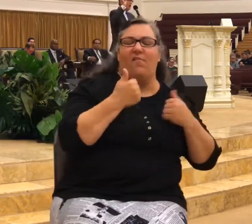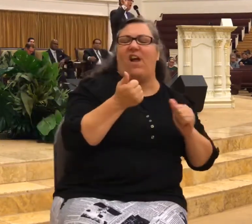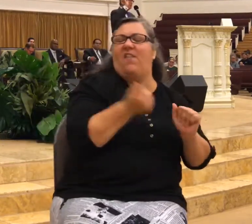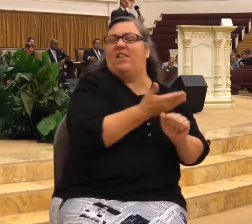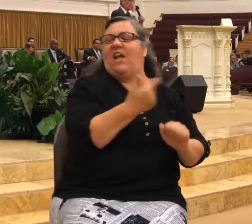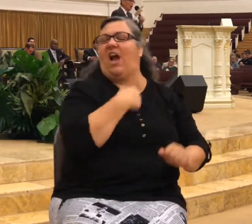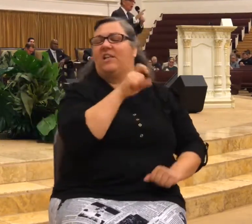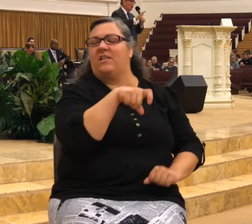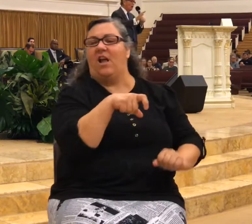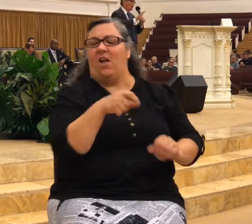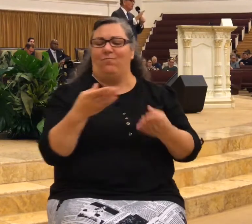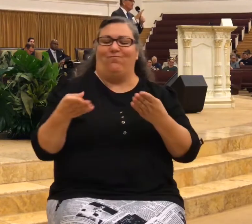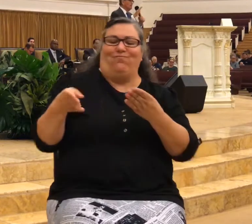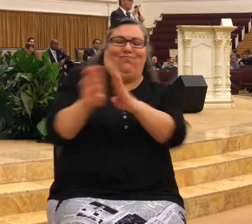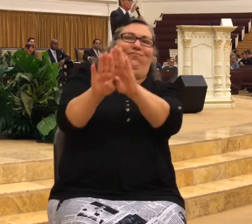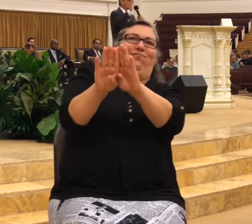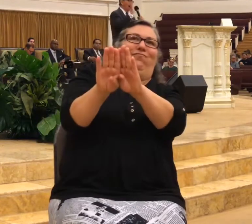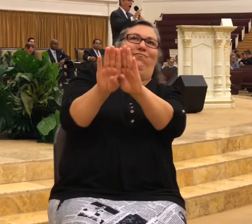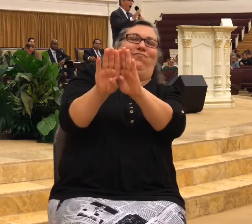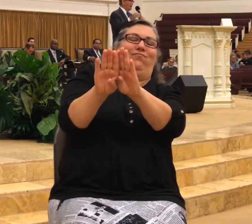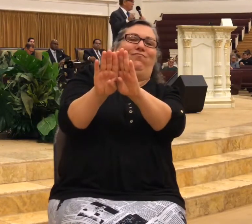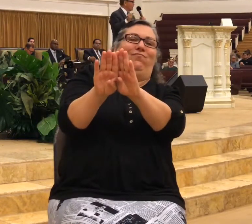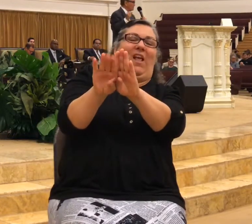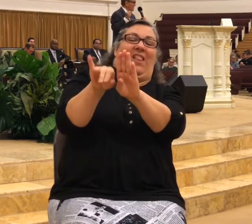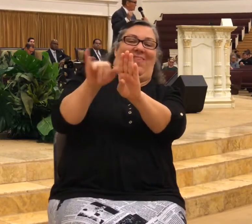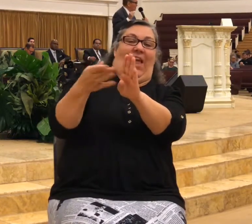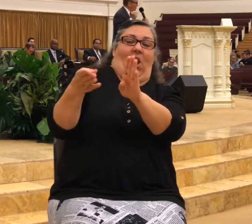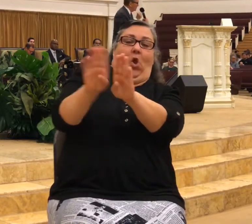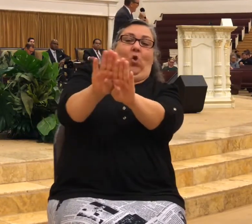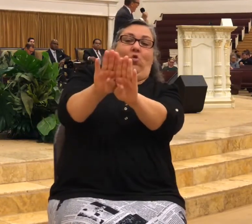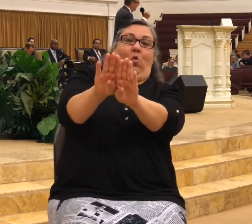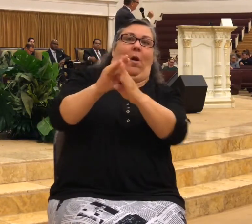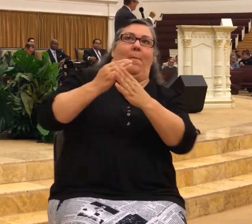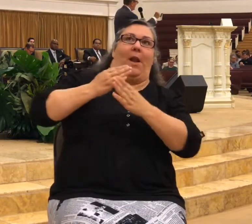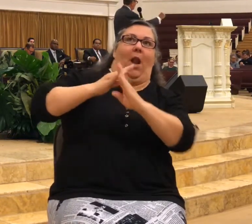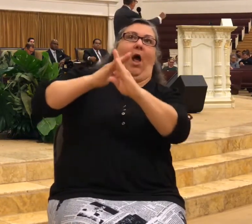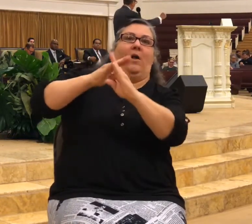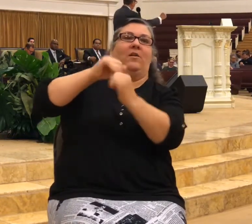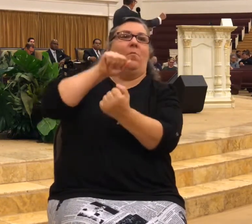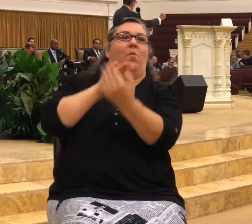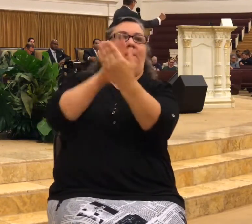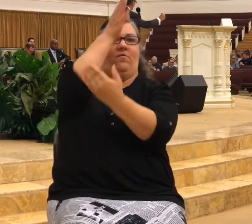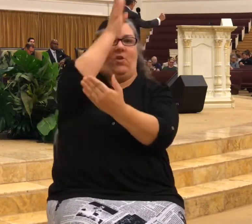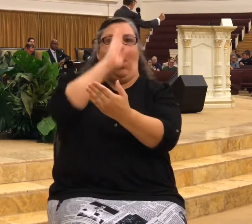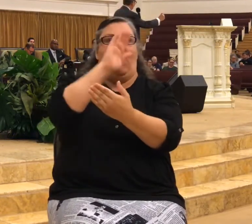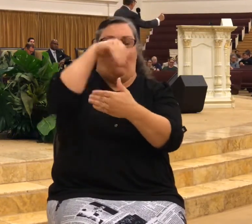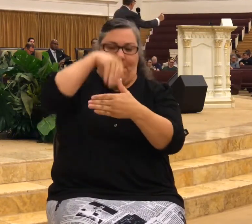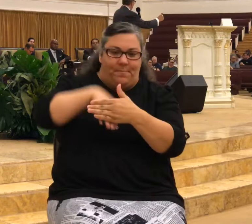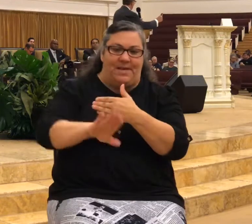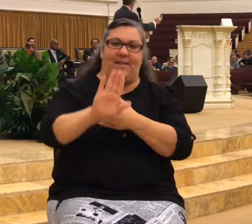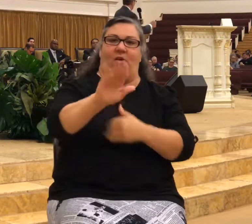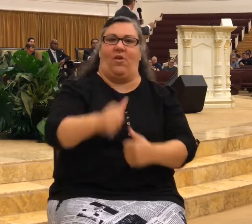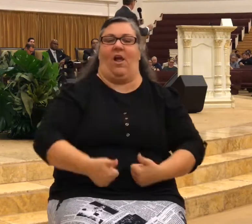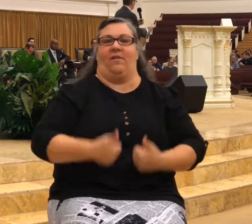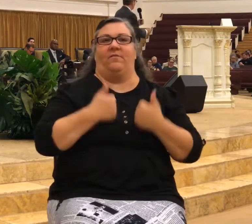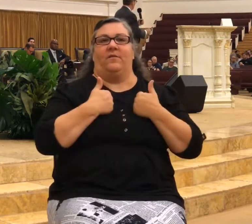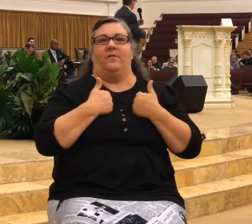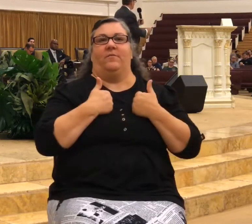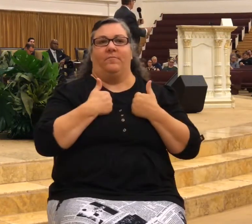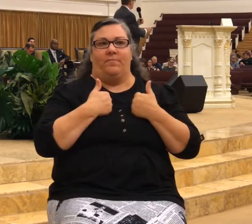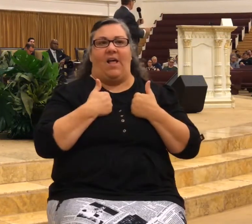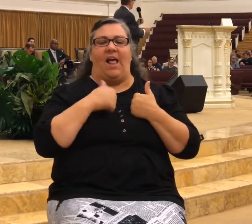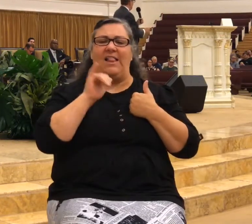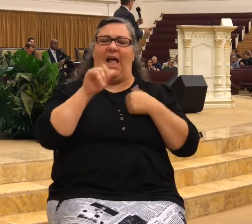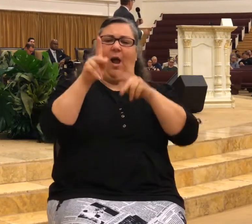that closed door bars the presence of God from coming into that life. And that